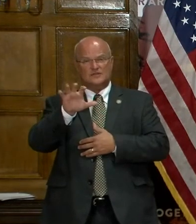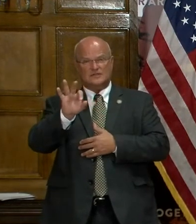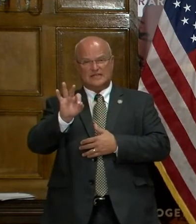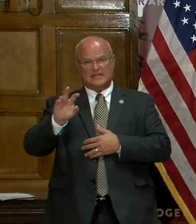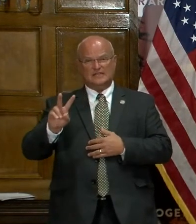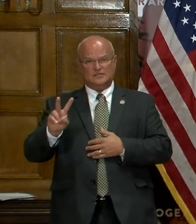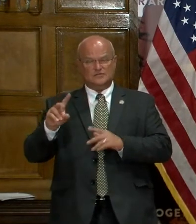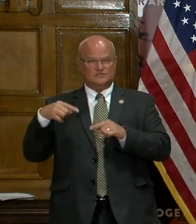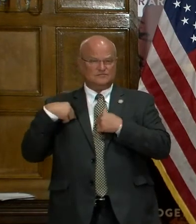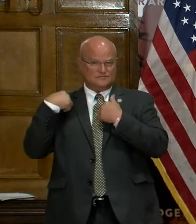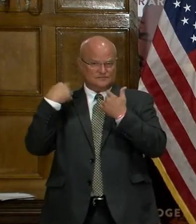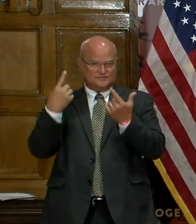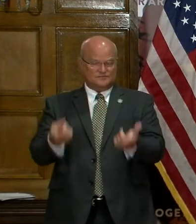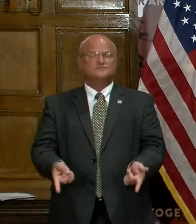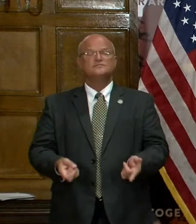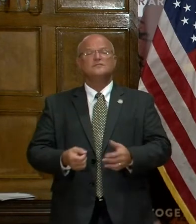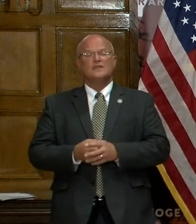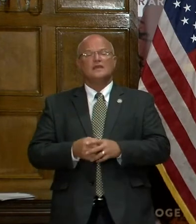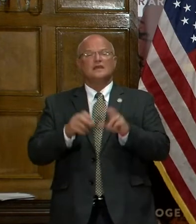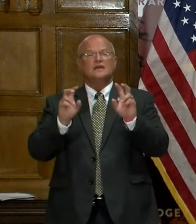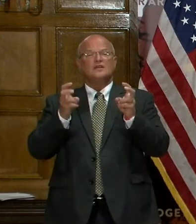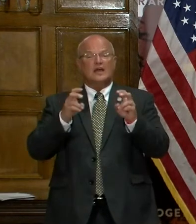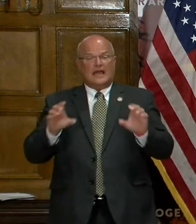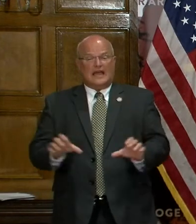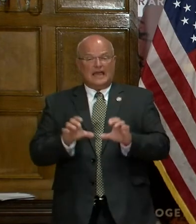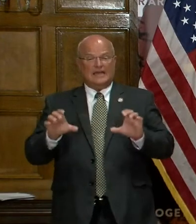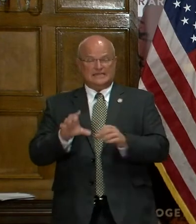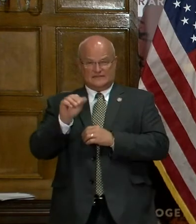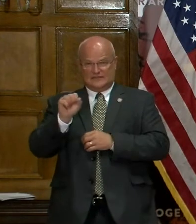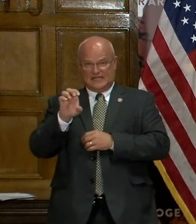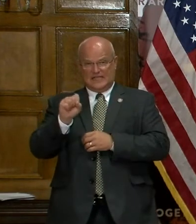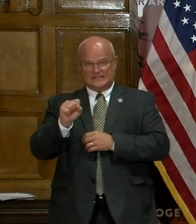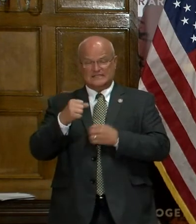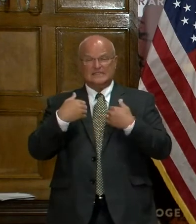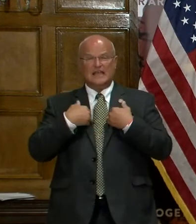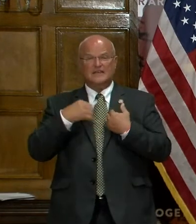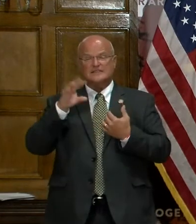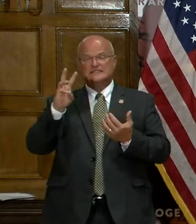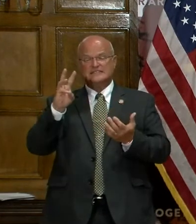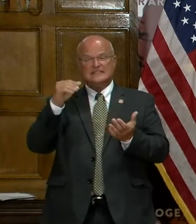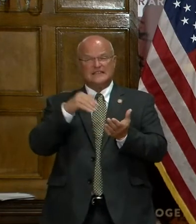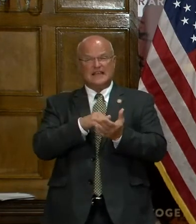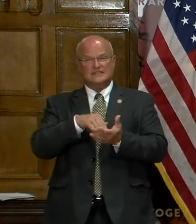52,392. In terms of active cases, we have